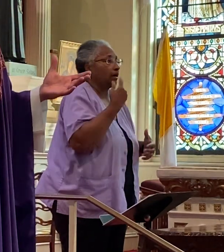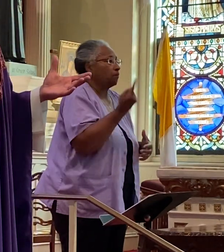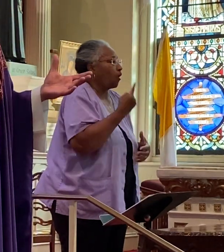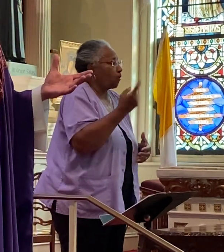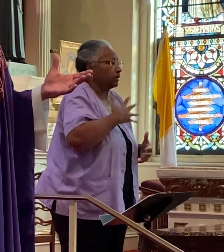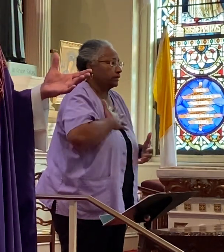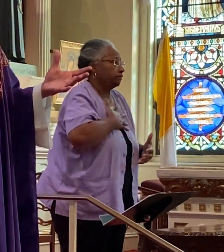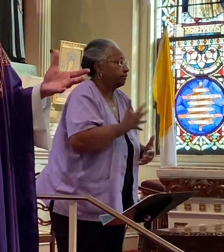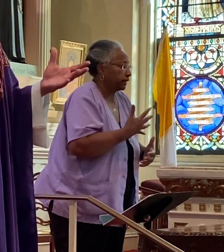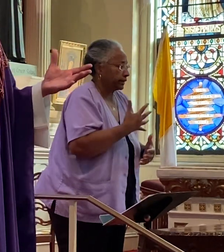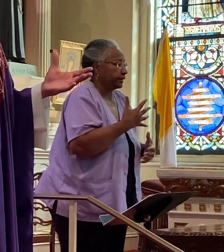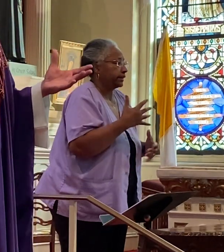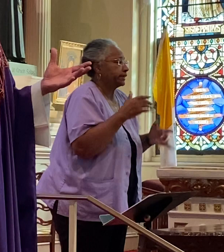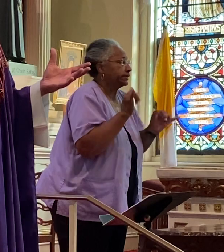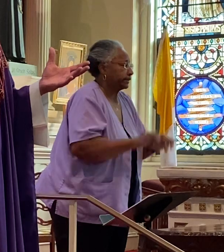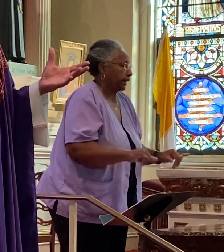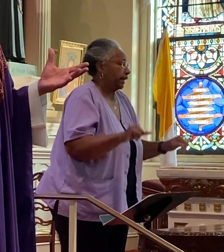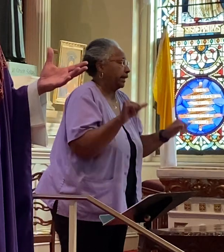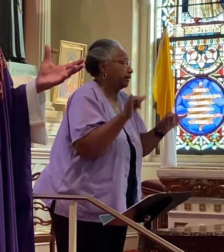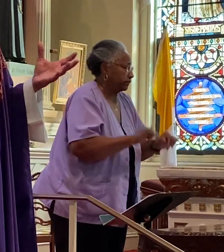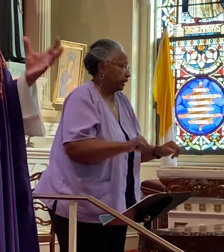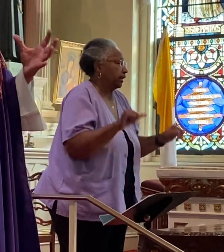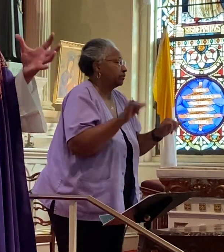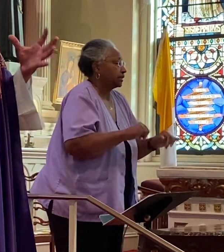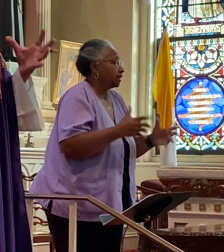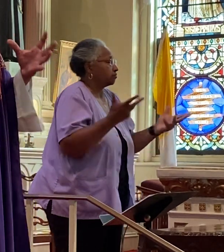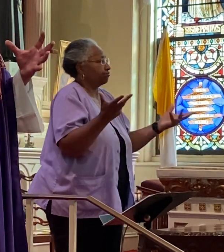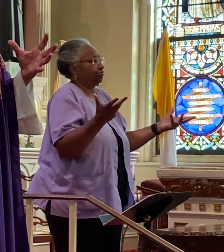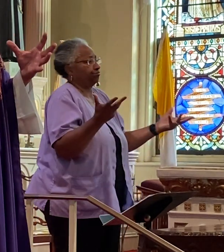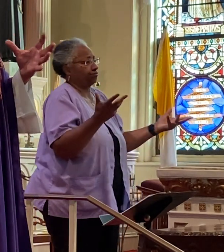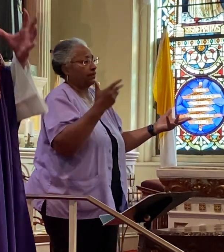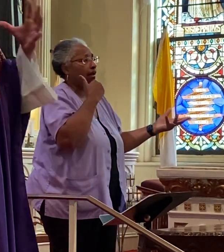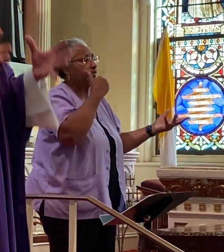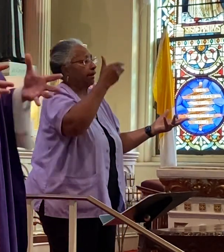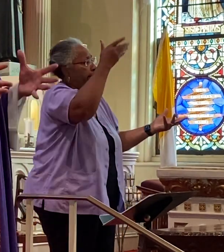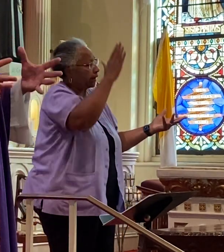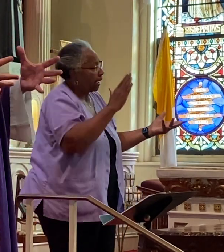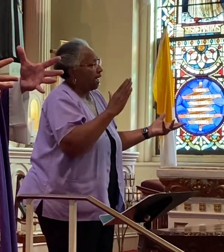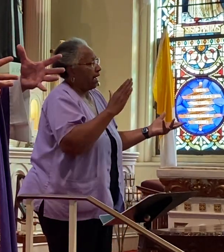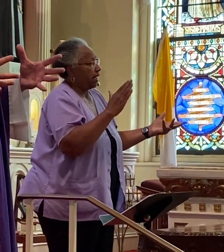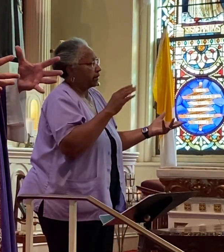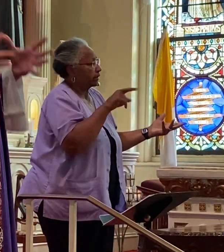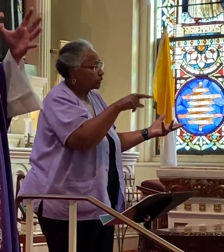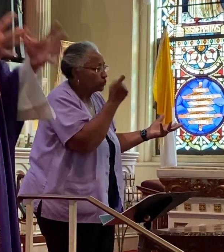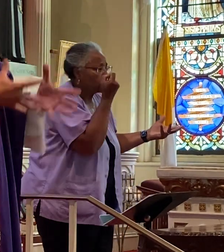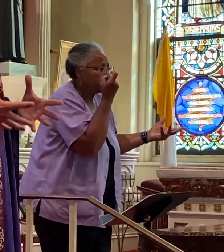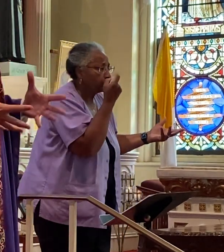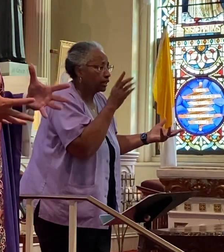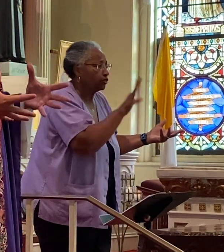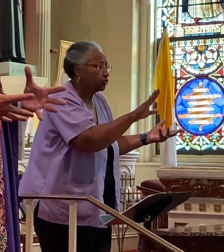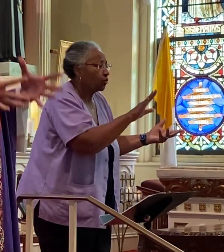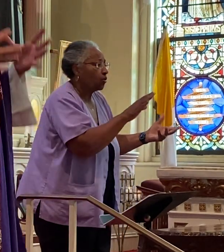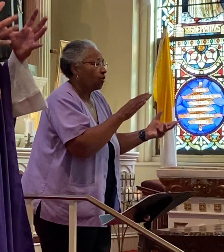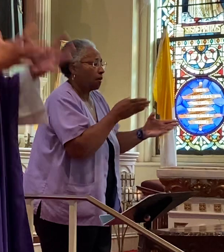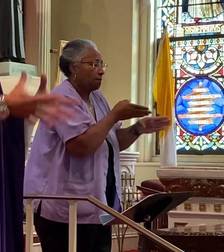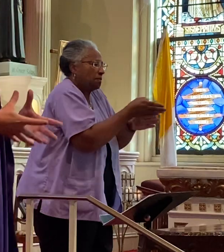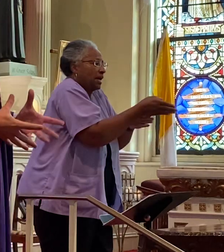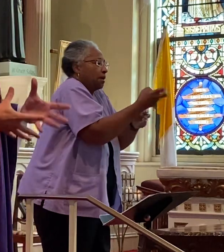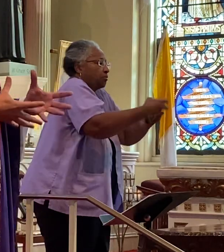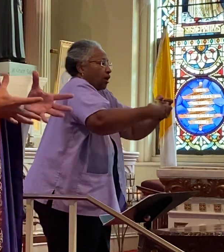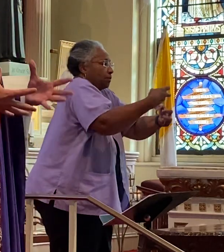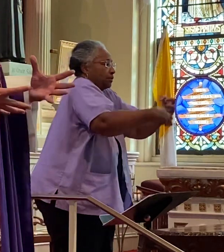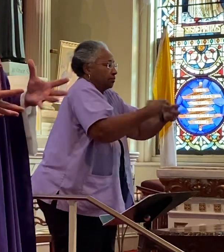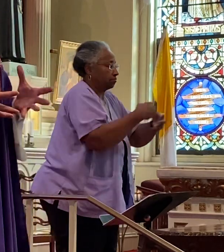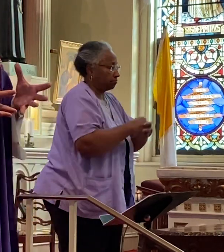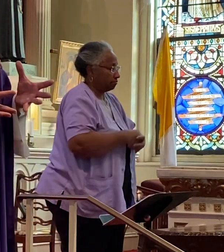Hey, give thanks to God that at least you know what's your main obstacle, what's your main problem, what is it